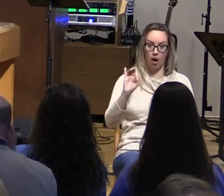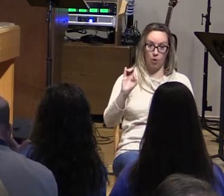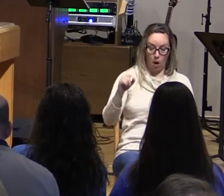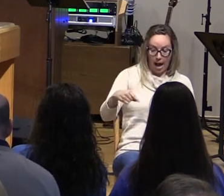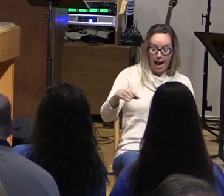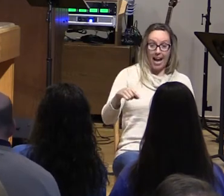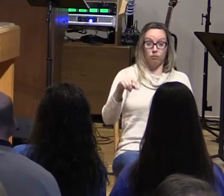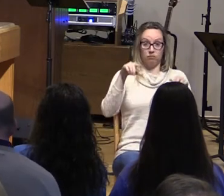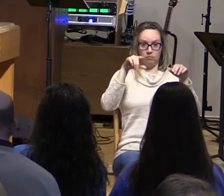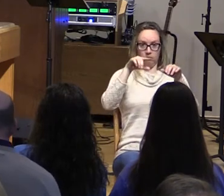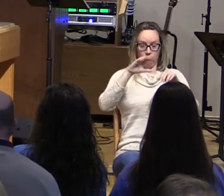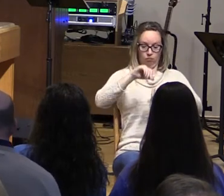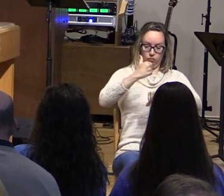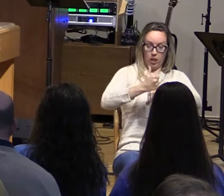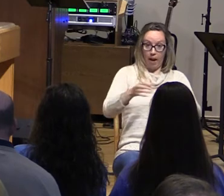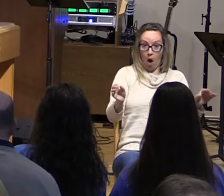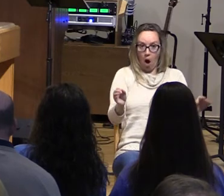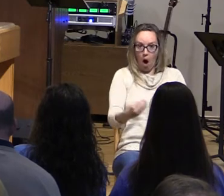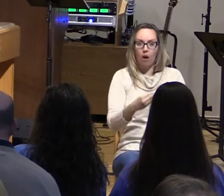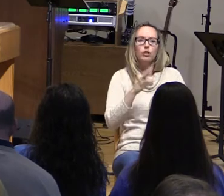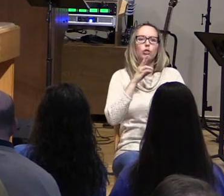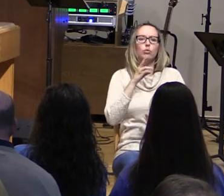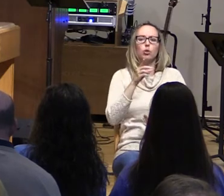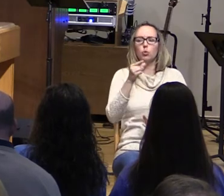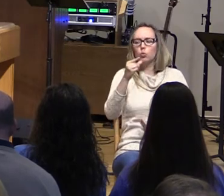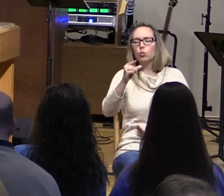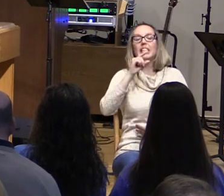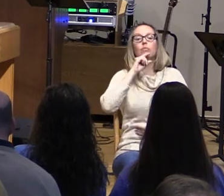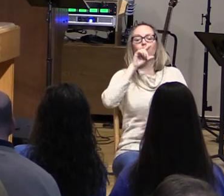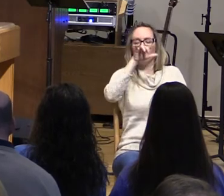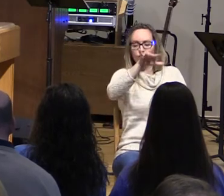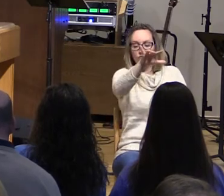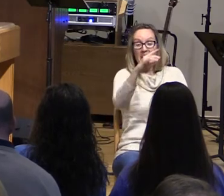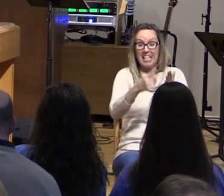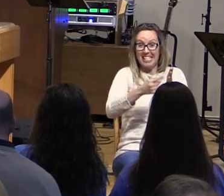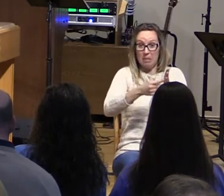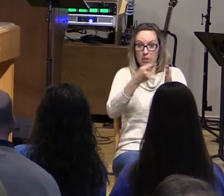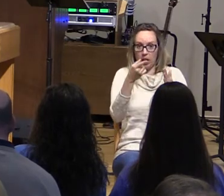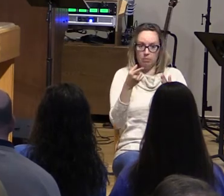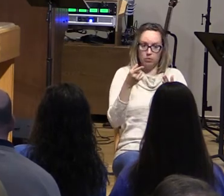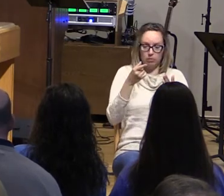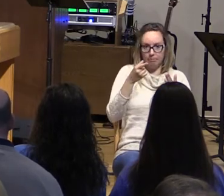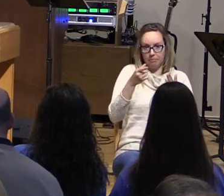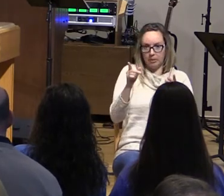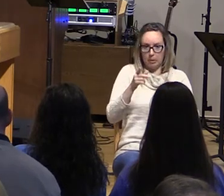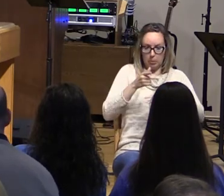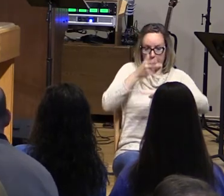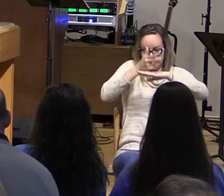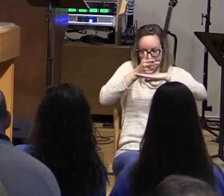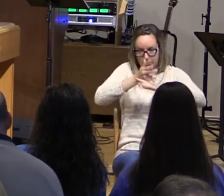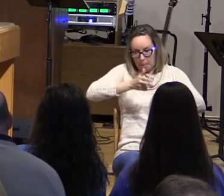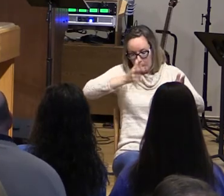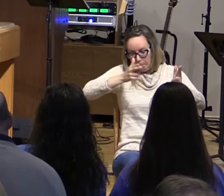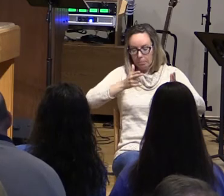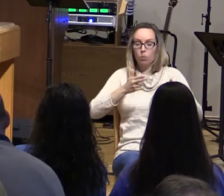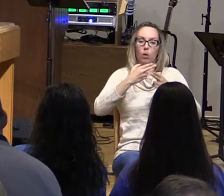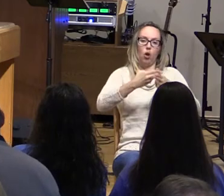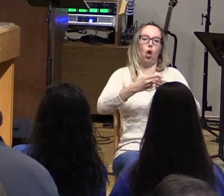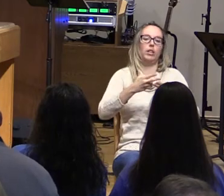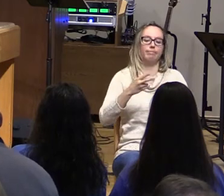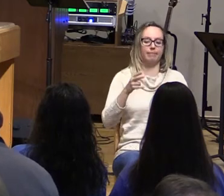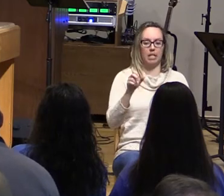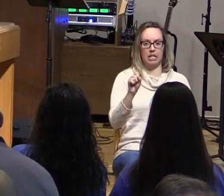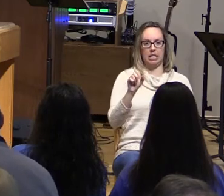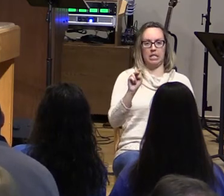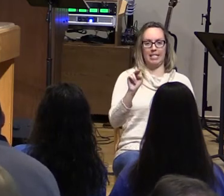overlooking this hillside and green rolling pastures. And sometimes snipers would sit up on the hill and take shots at us. So Sniper Row. But anyway, so I